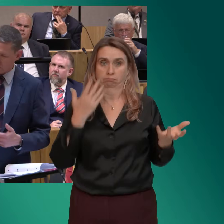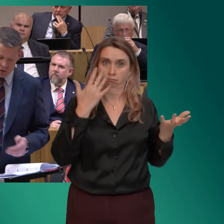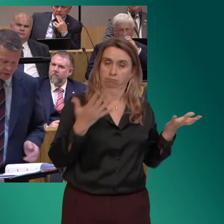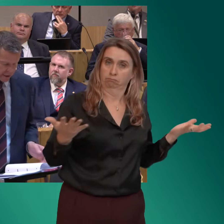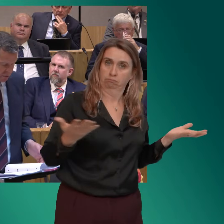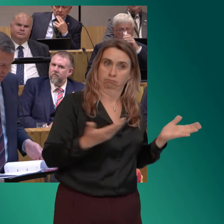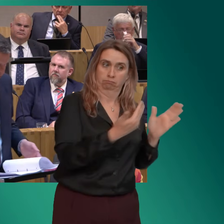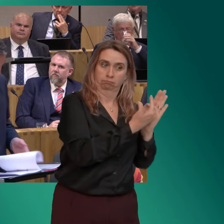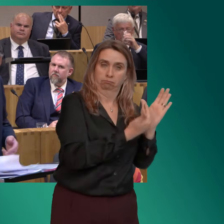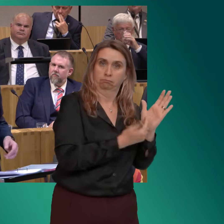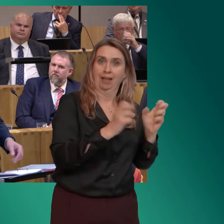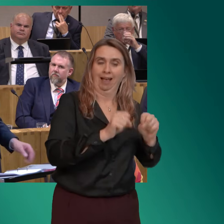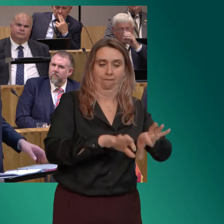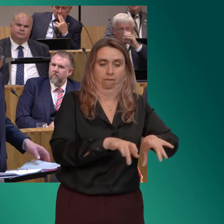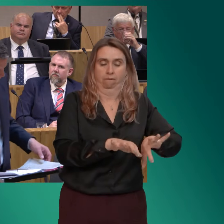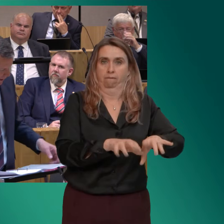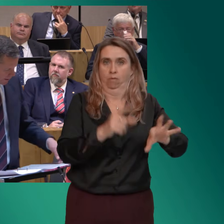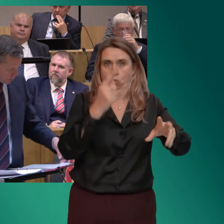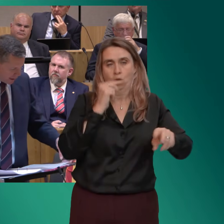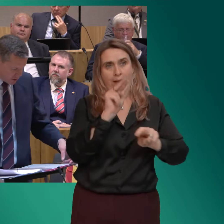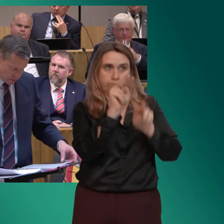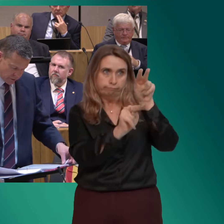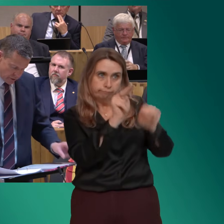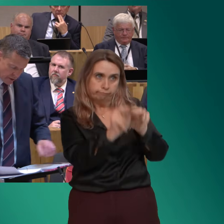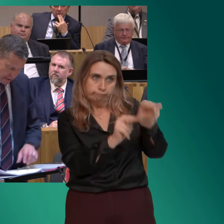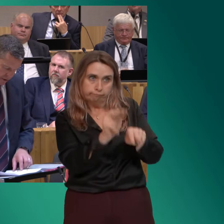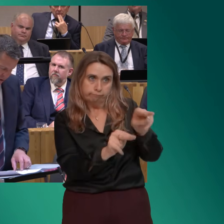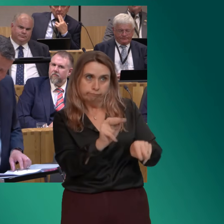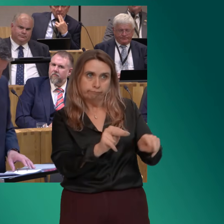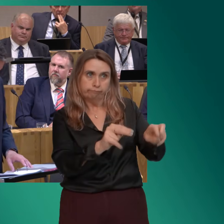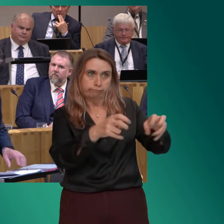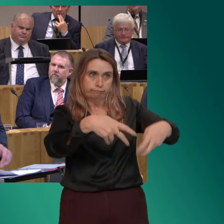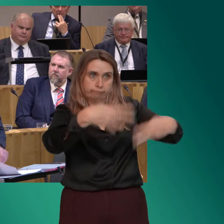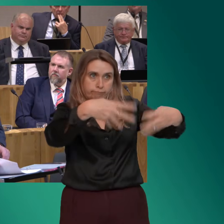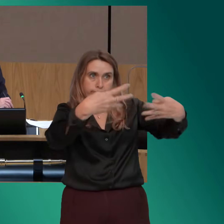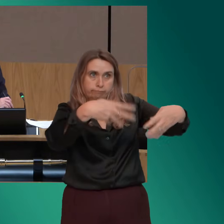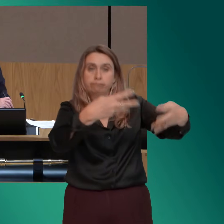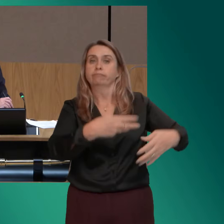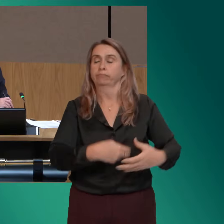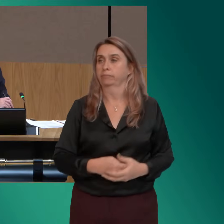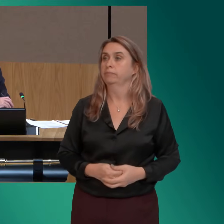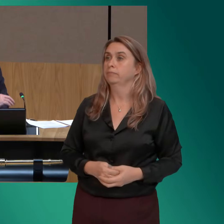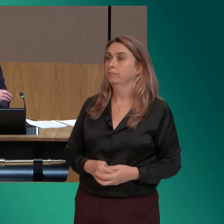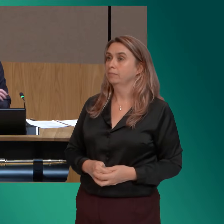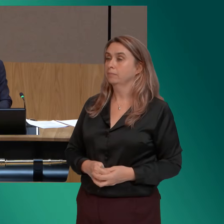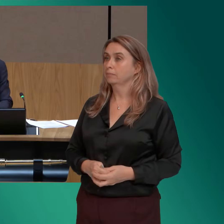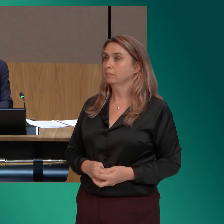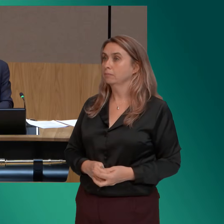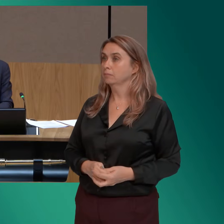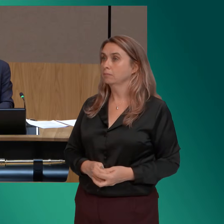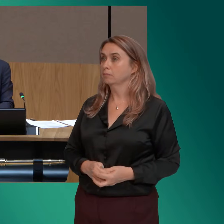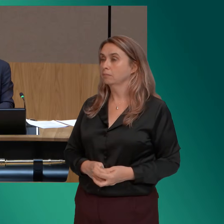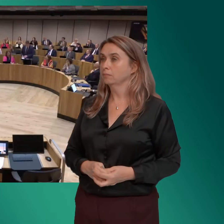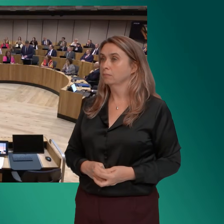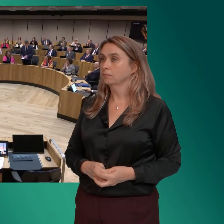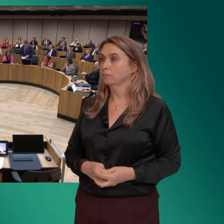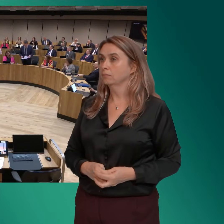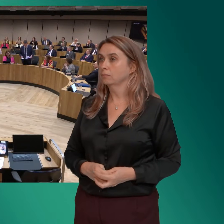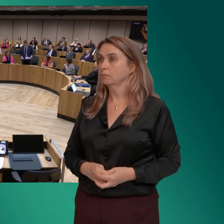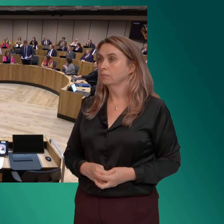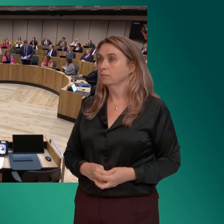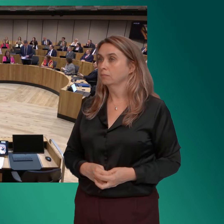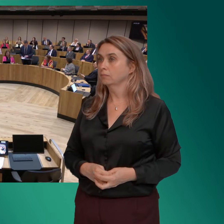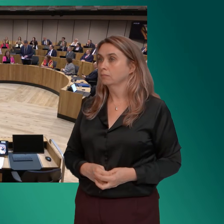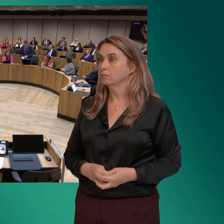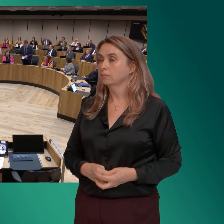these digital dashboards that we are so determined to bring forward. Niamh Salkeld. Diolch, Llywyd.